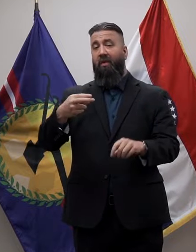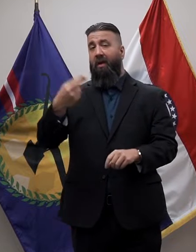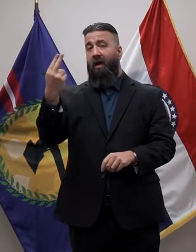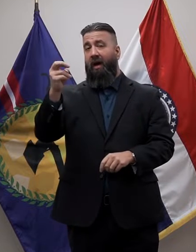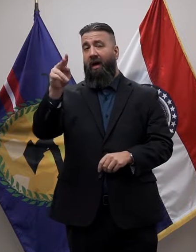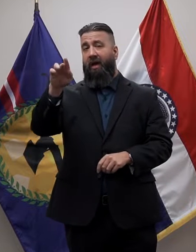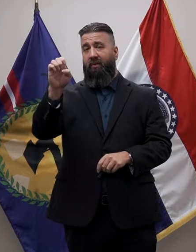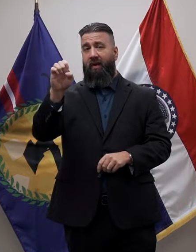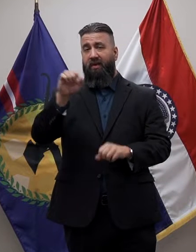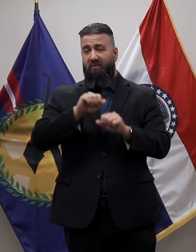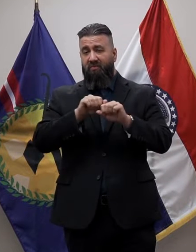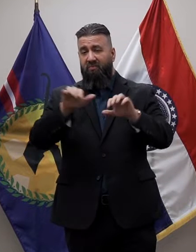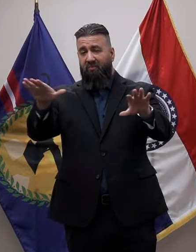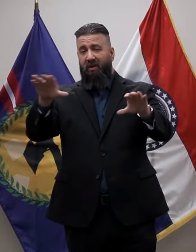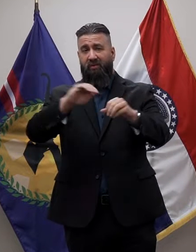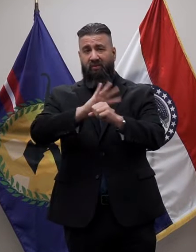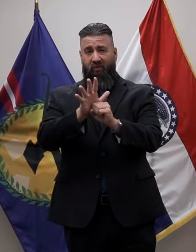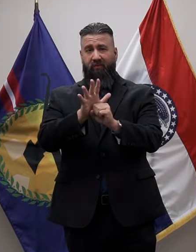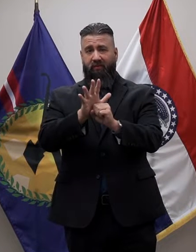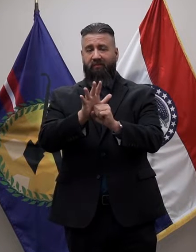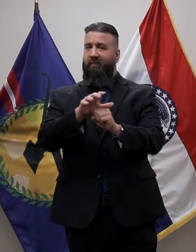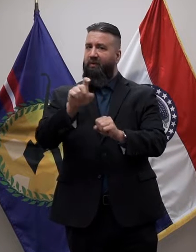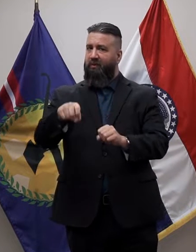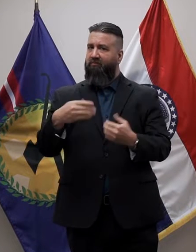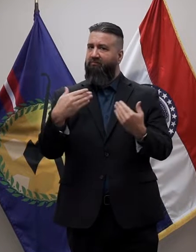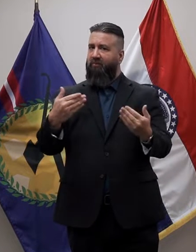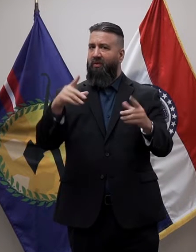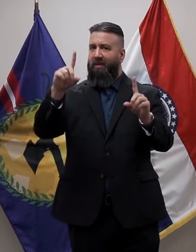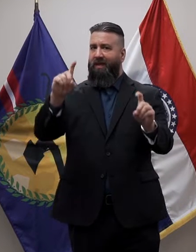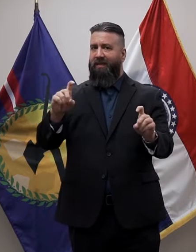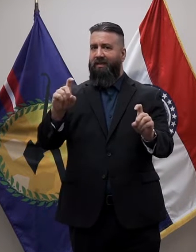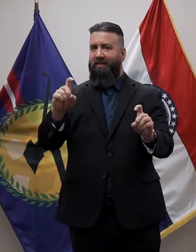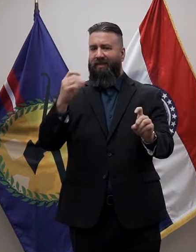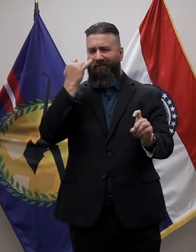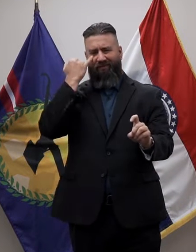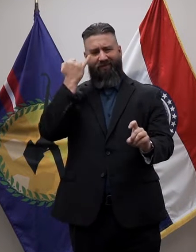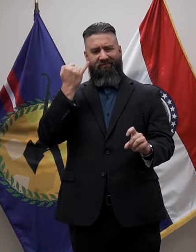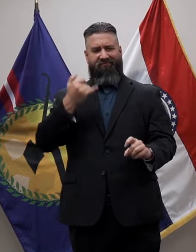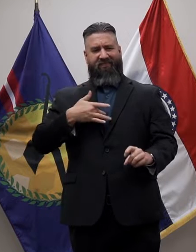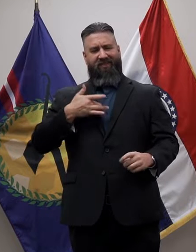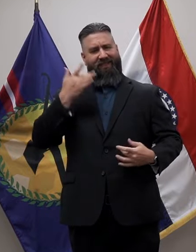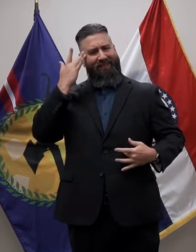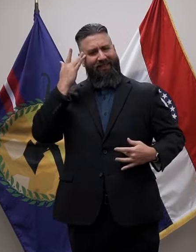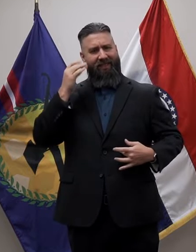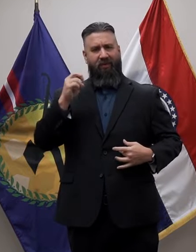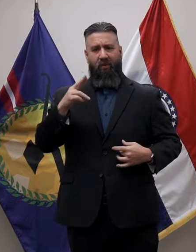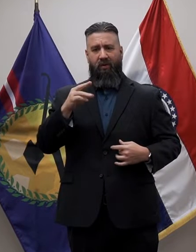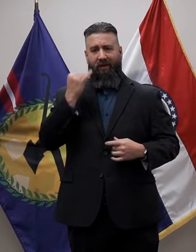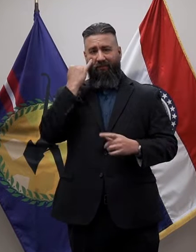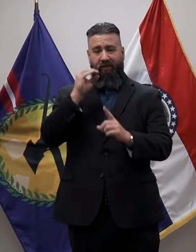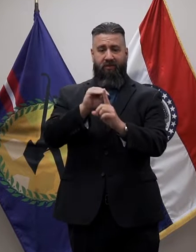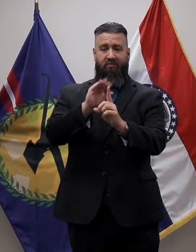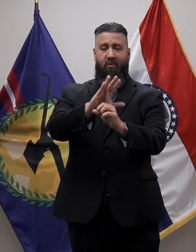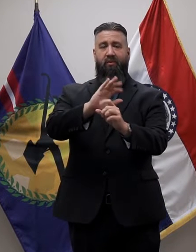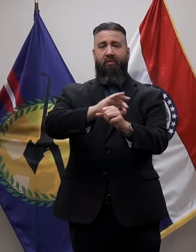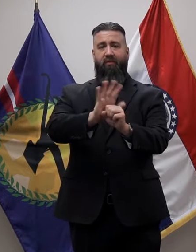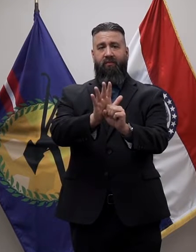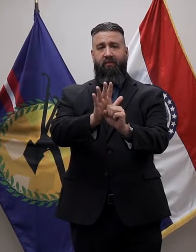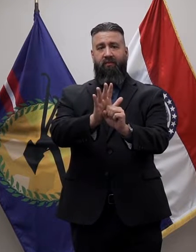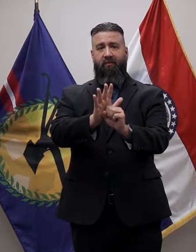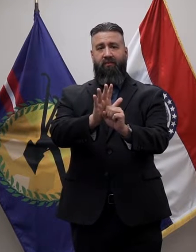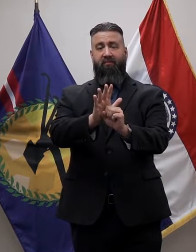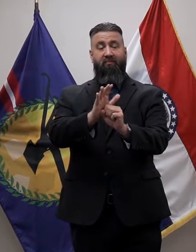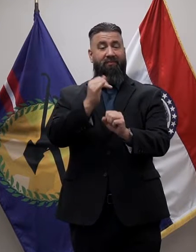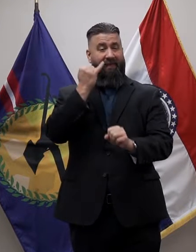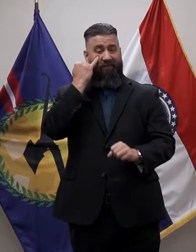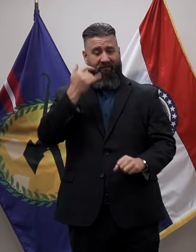tested if you have any symptoms at all or if you were a close contact to someone with COVID. If you're symptomatic, get